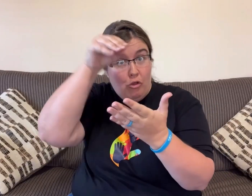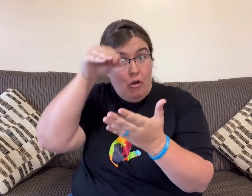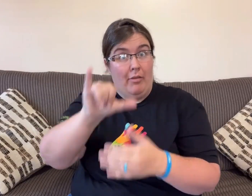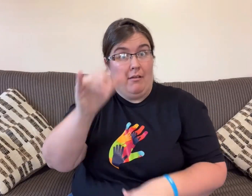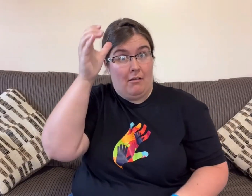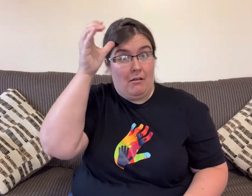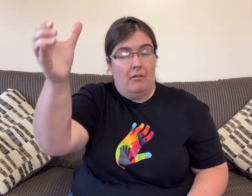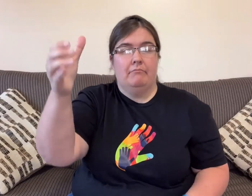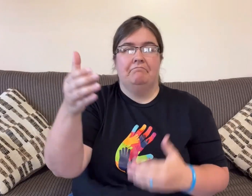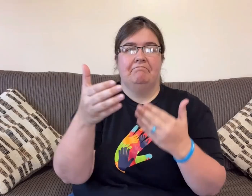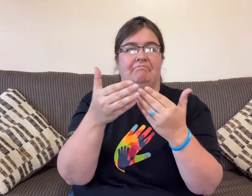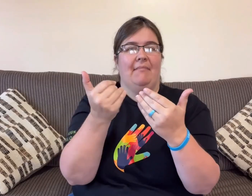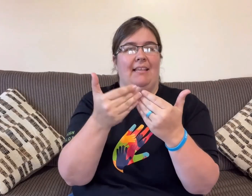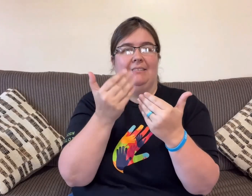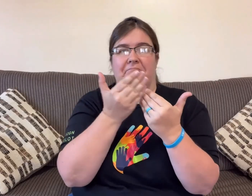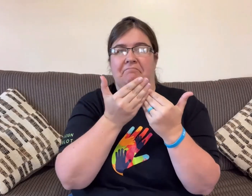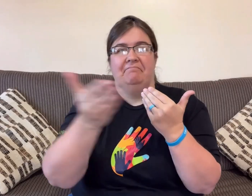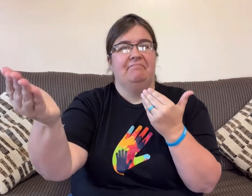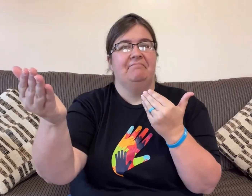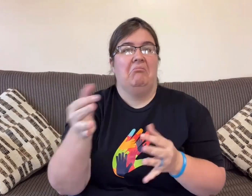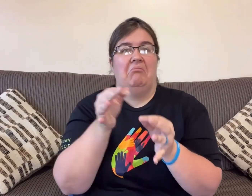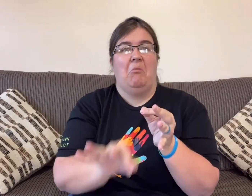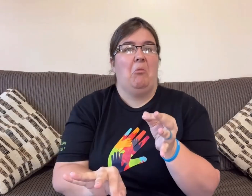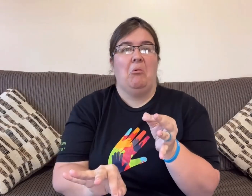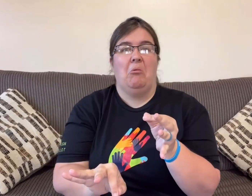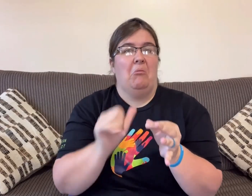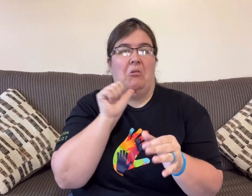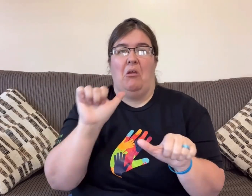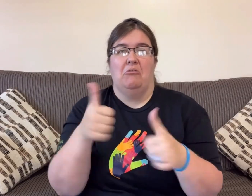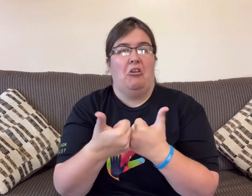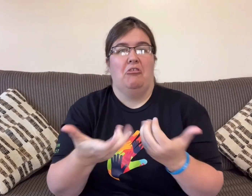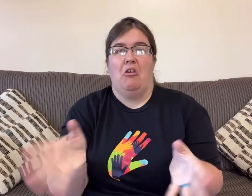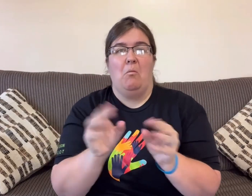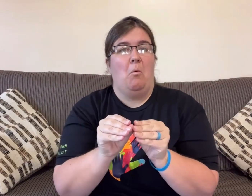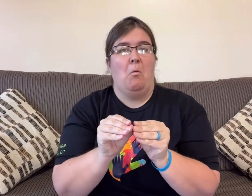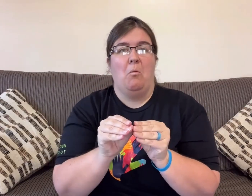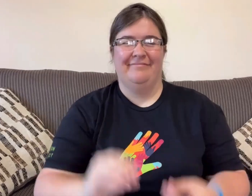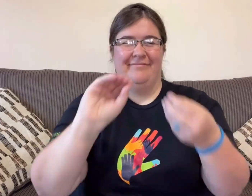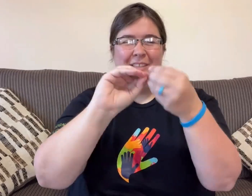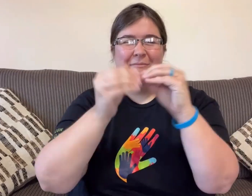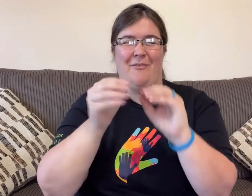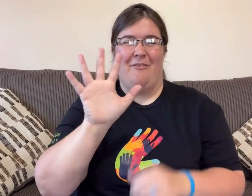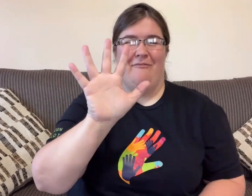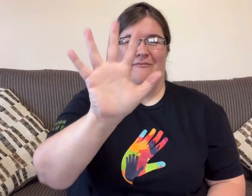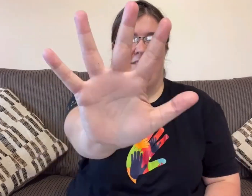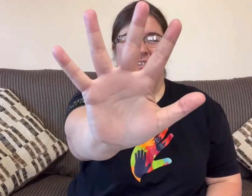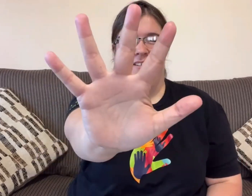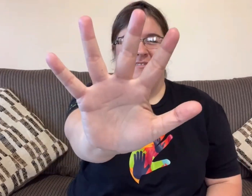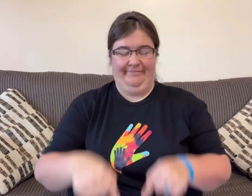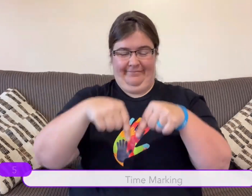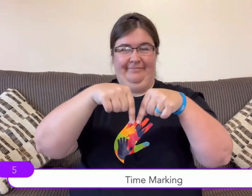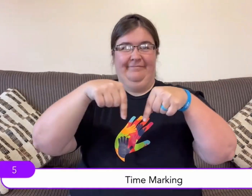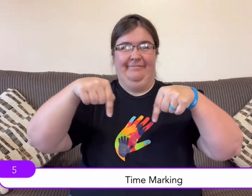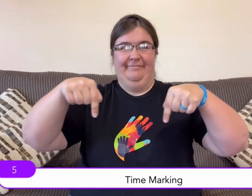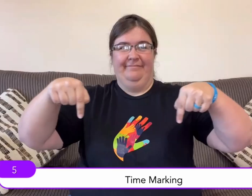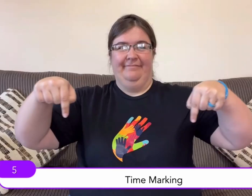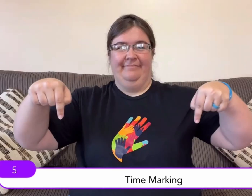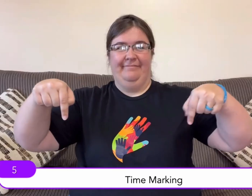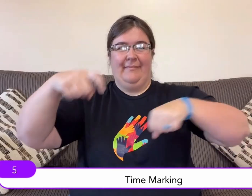finally clicks for ASL students, they find it easy from that point on. They see it as simple and no longer a challenge. Number five, time